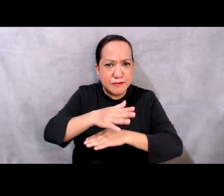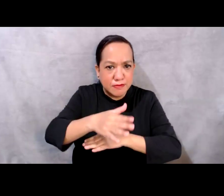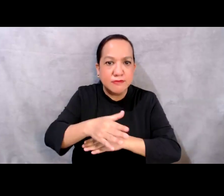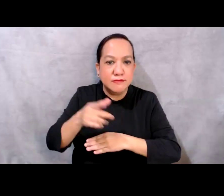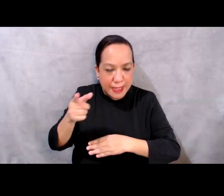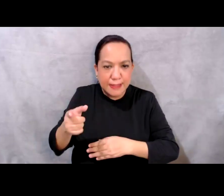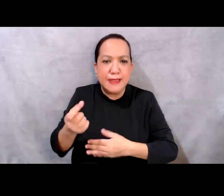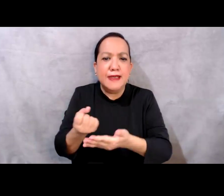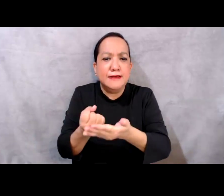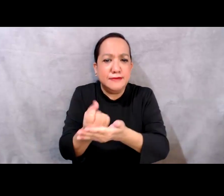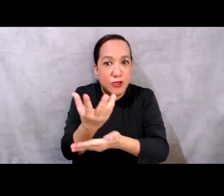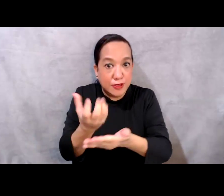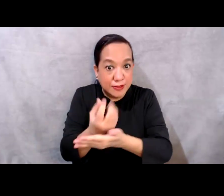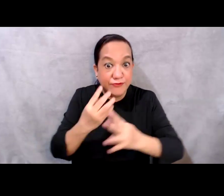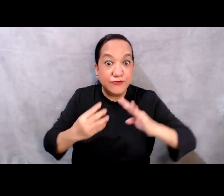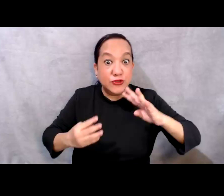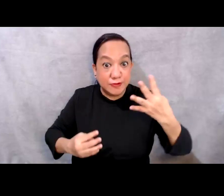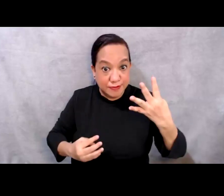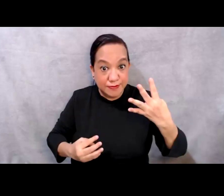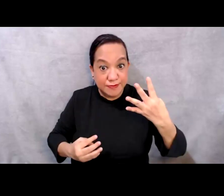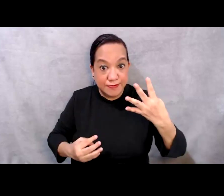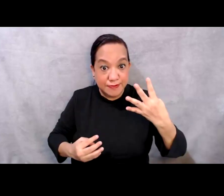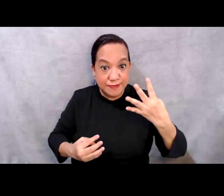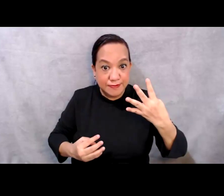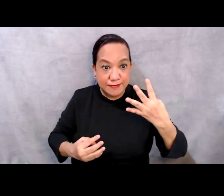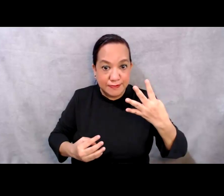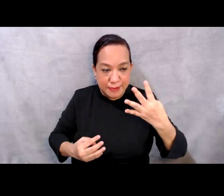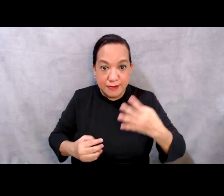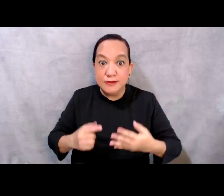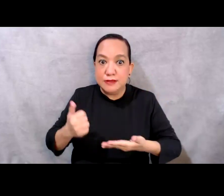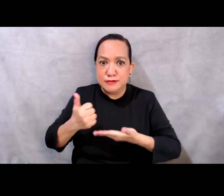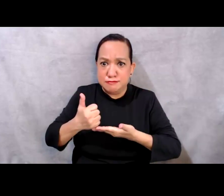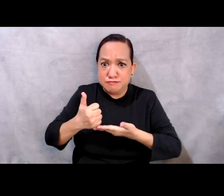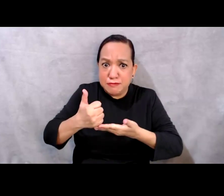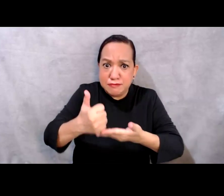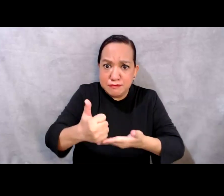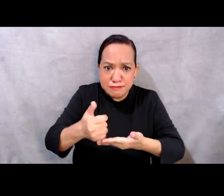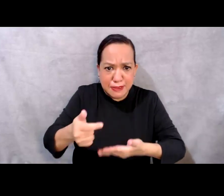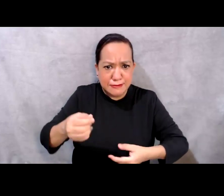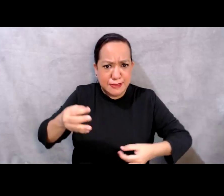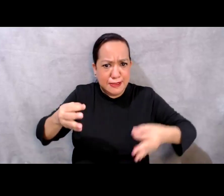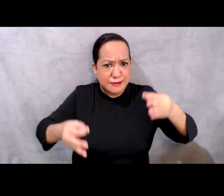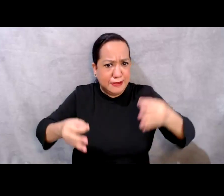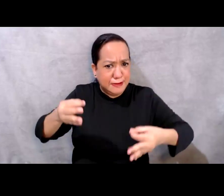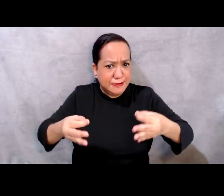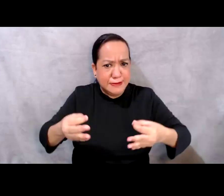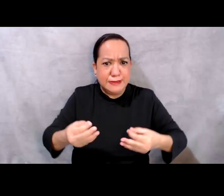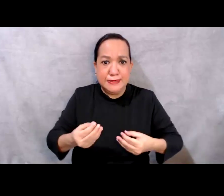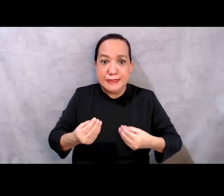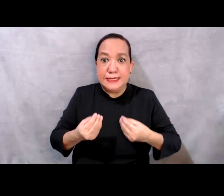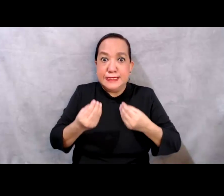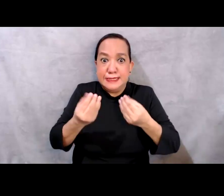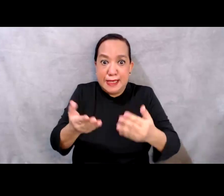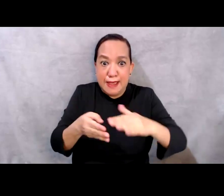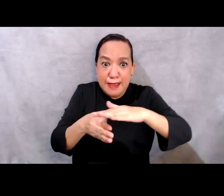number four, remedial justice. We believe that they need to be provided with access to remedy if there